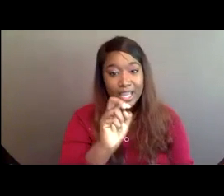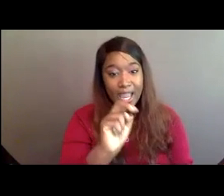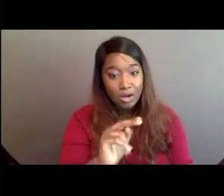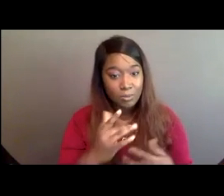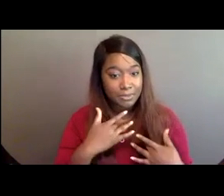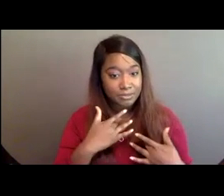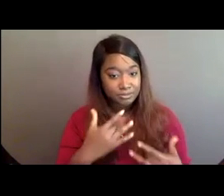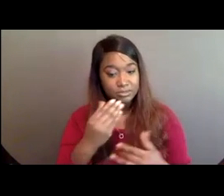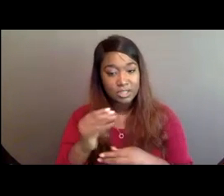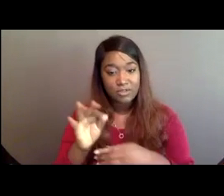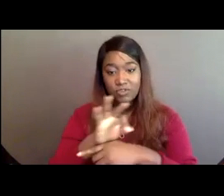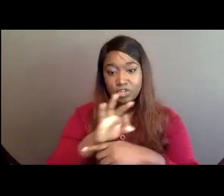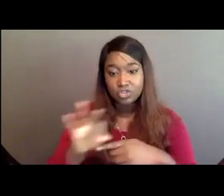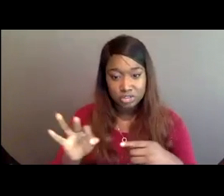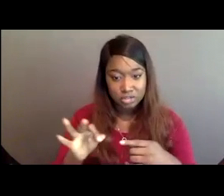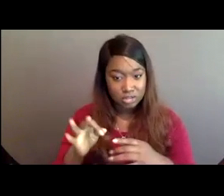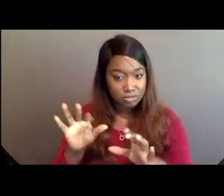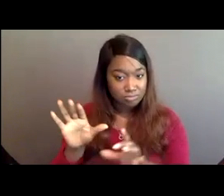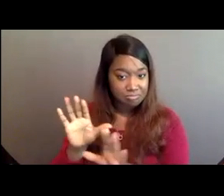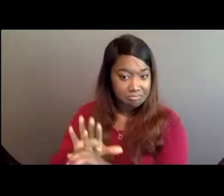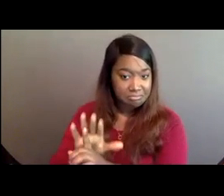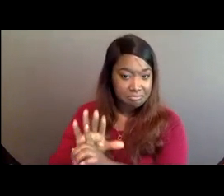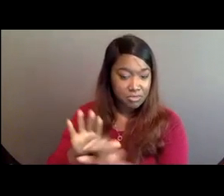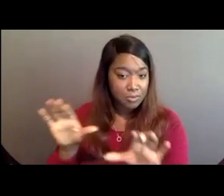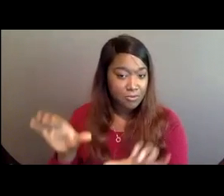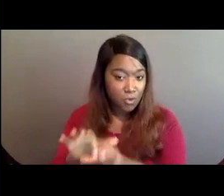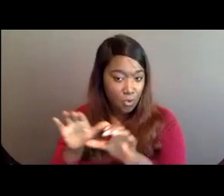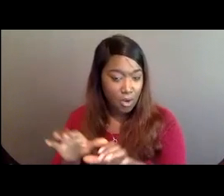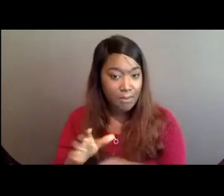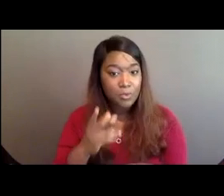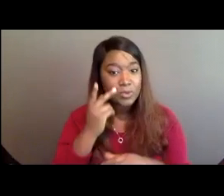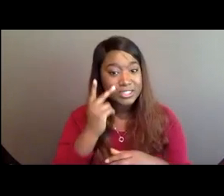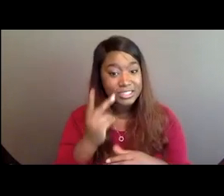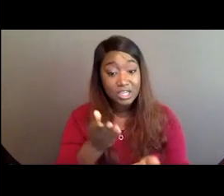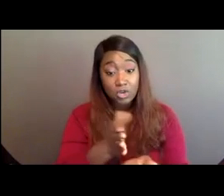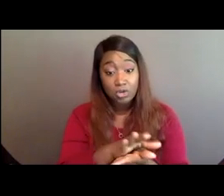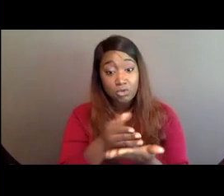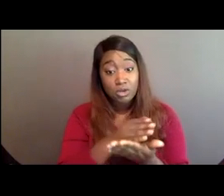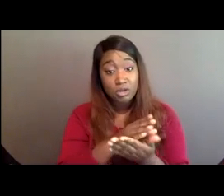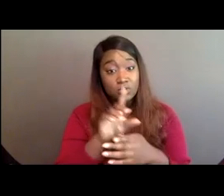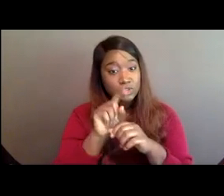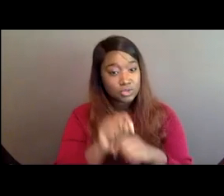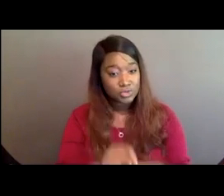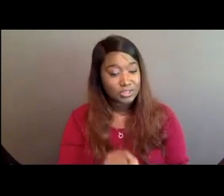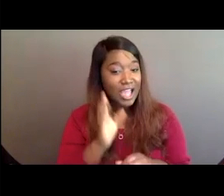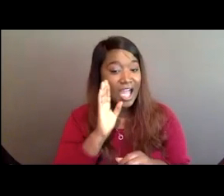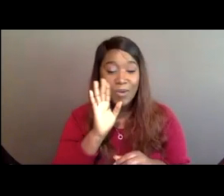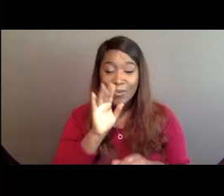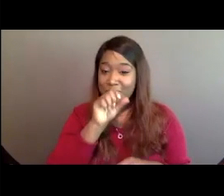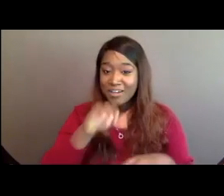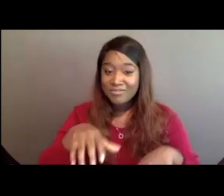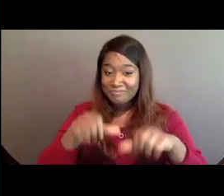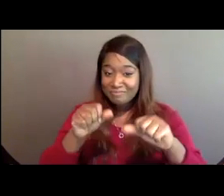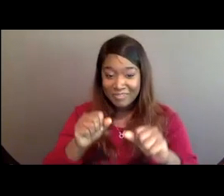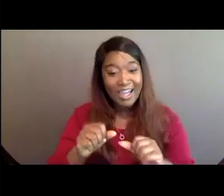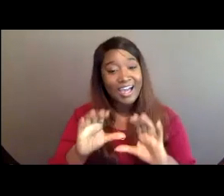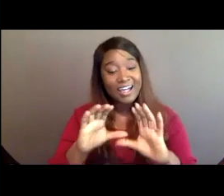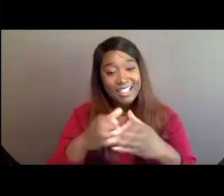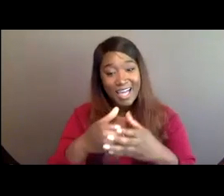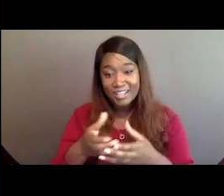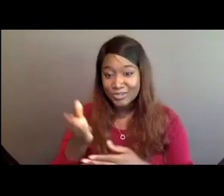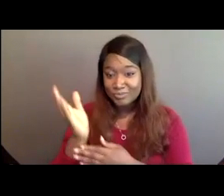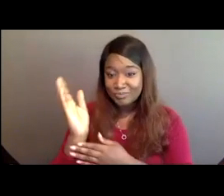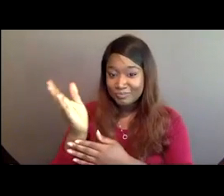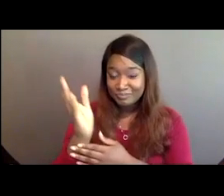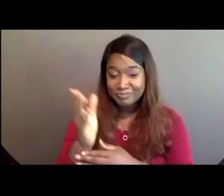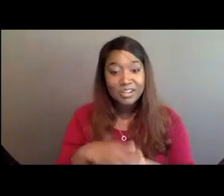perform? So we see that a lot of our culinary traditions, and I'd love to do another class on this, actually are derived from not only